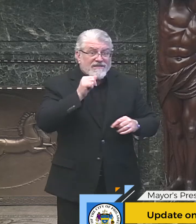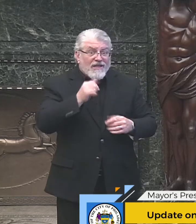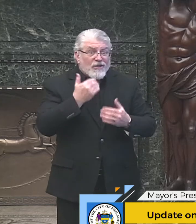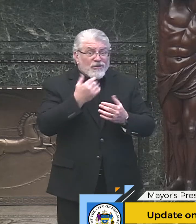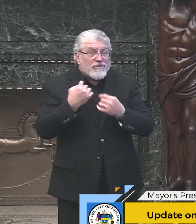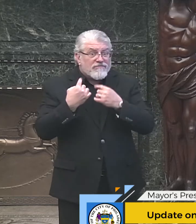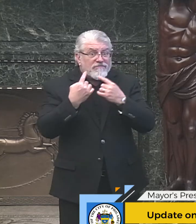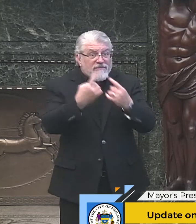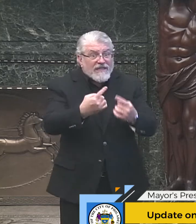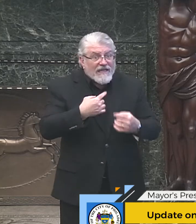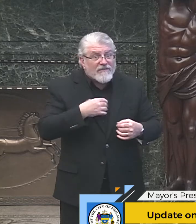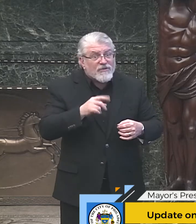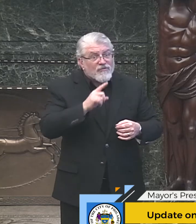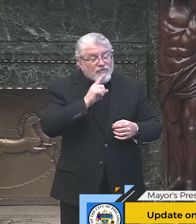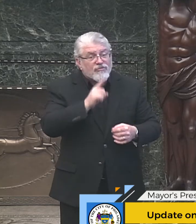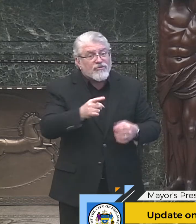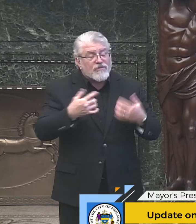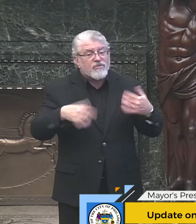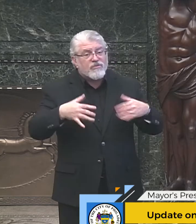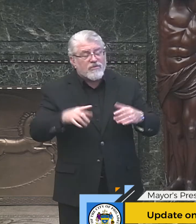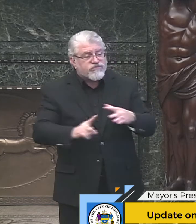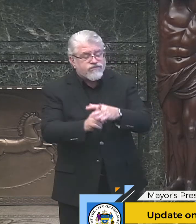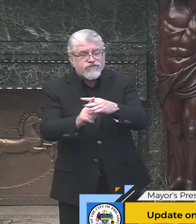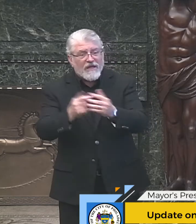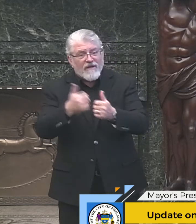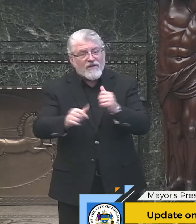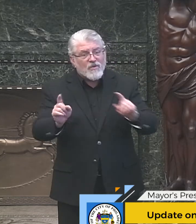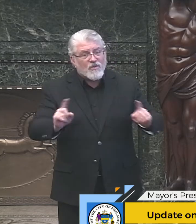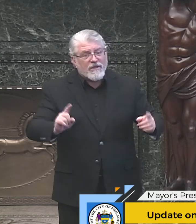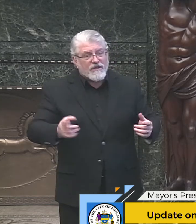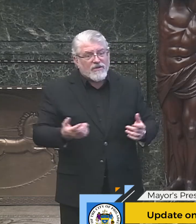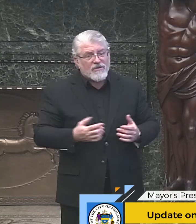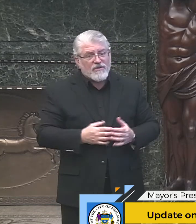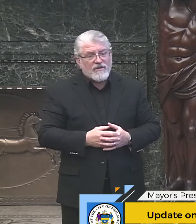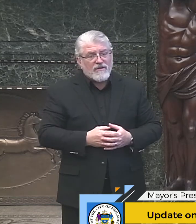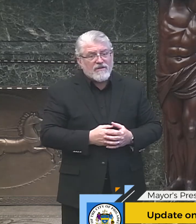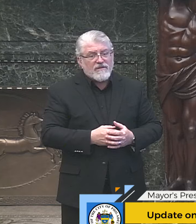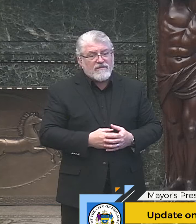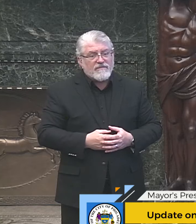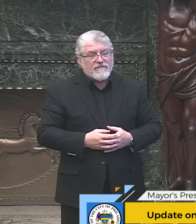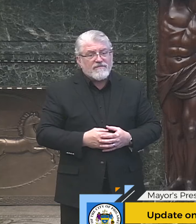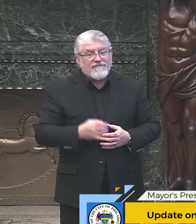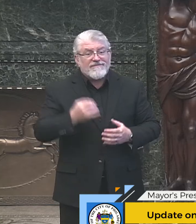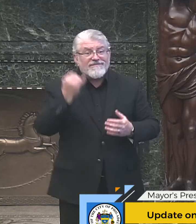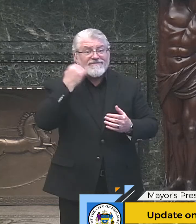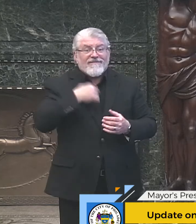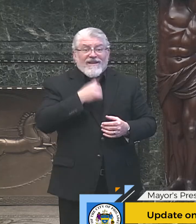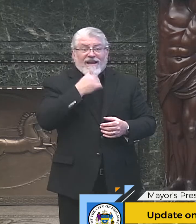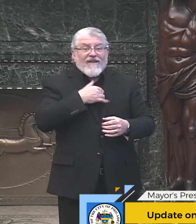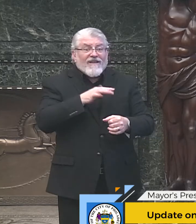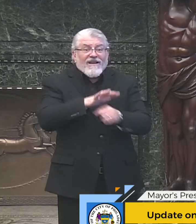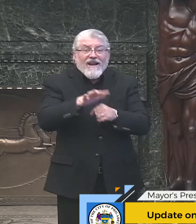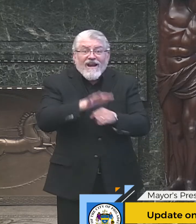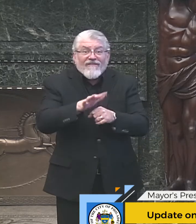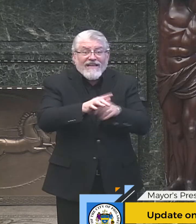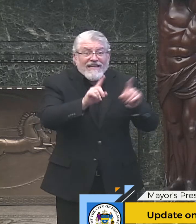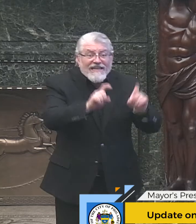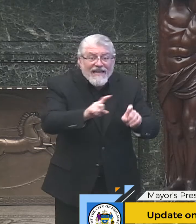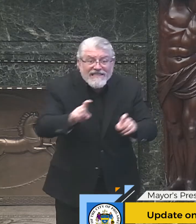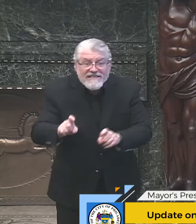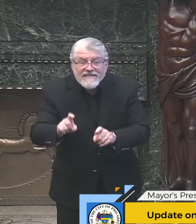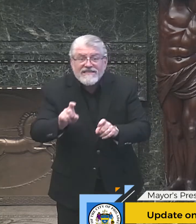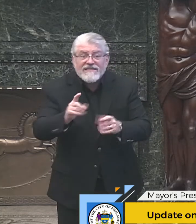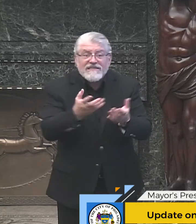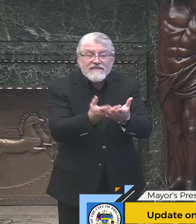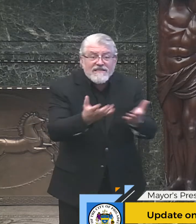on test kits and personal protective equipments, we're not looking like we can contain this right now. And so we're going